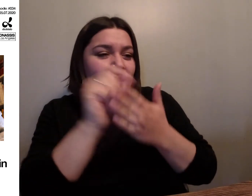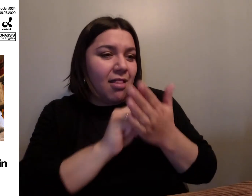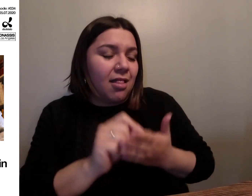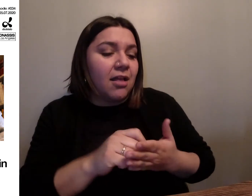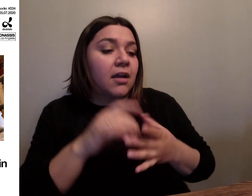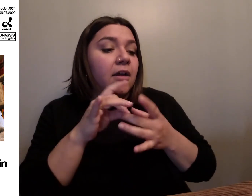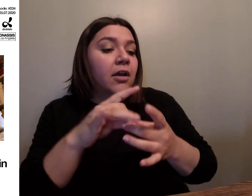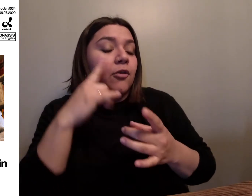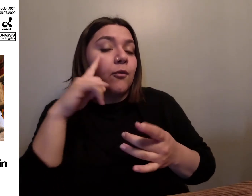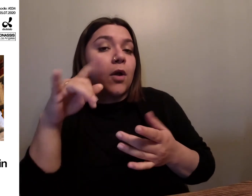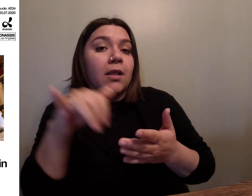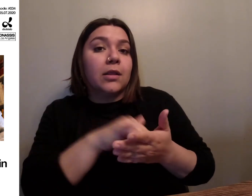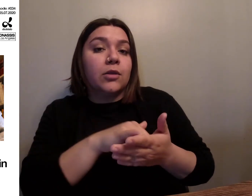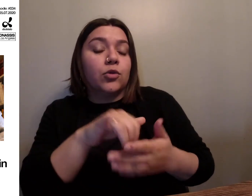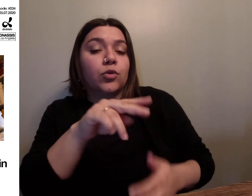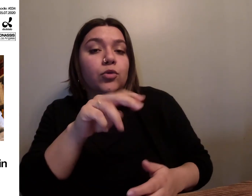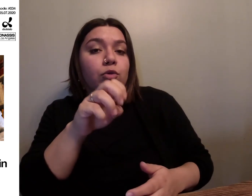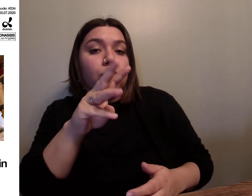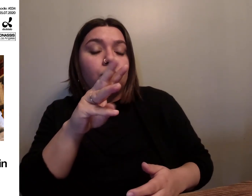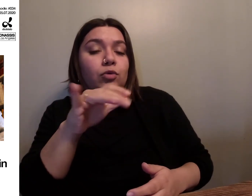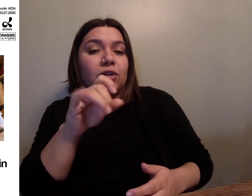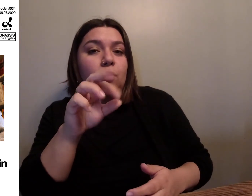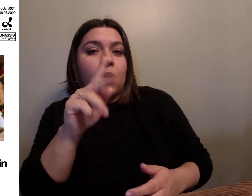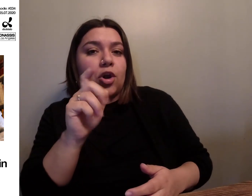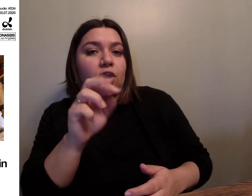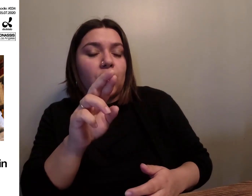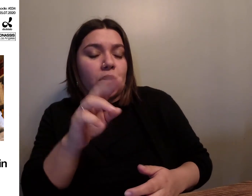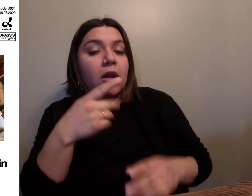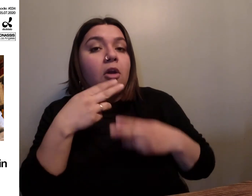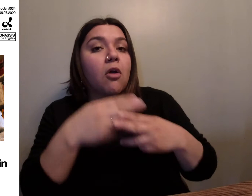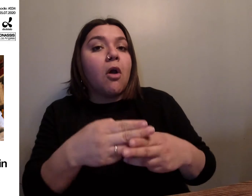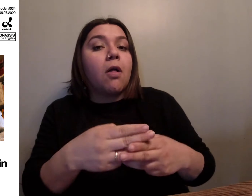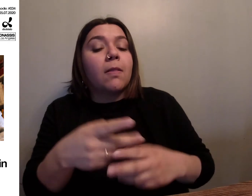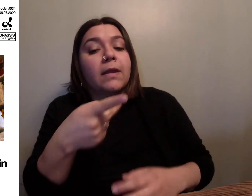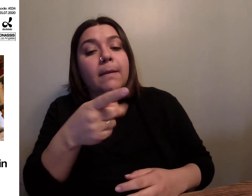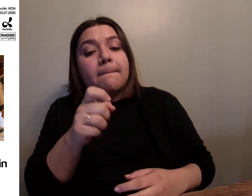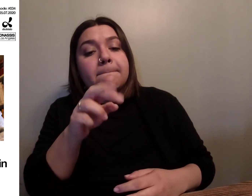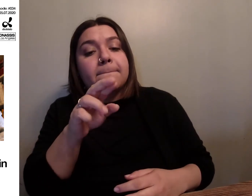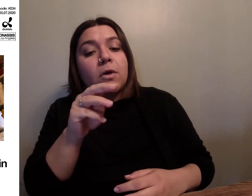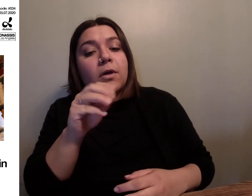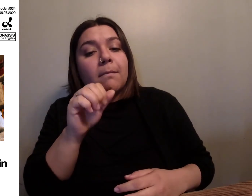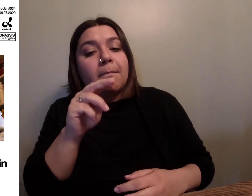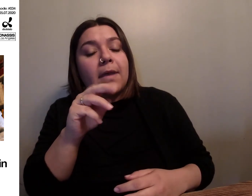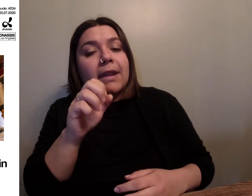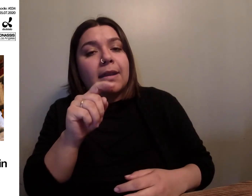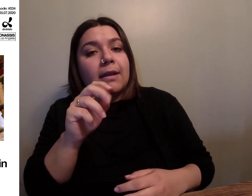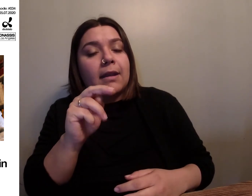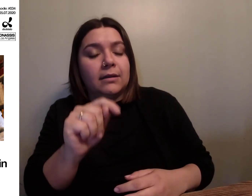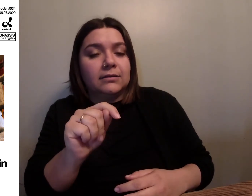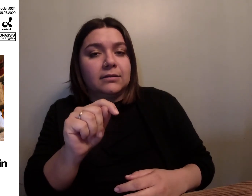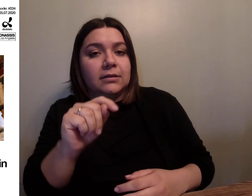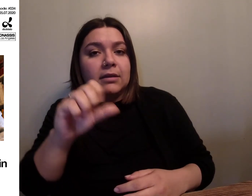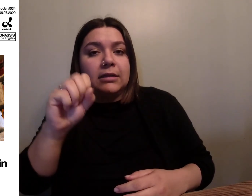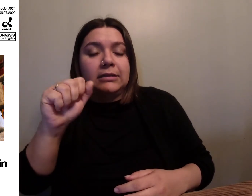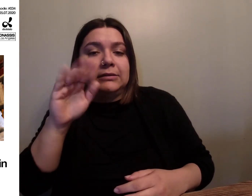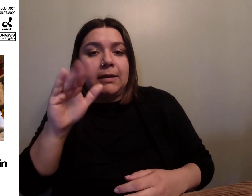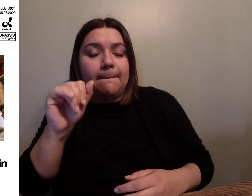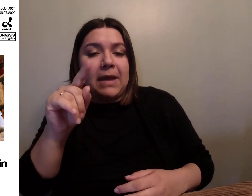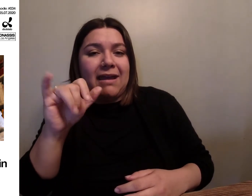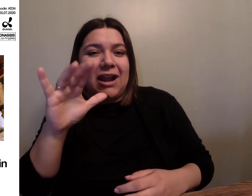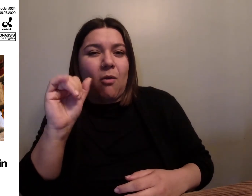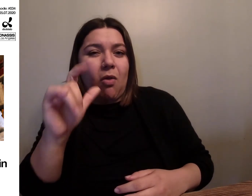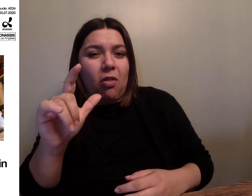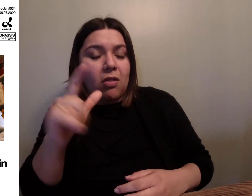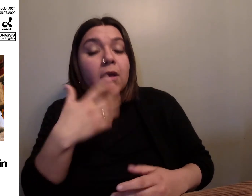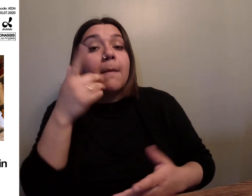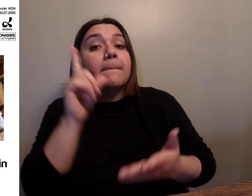essay in The New Yorker called The Permanent Sabbatical, which was published 2 years ago in January